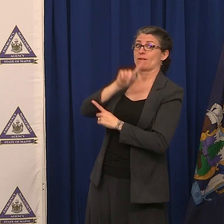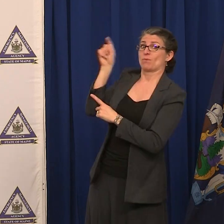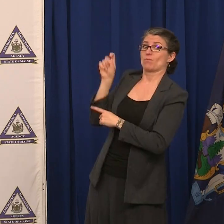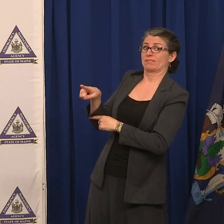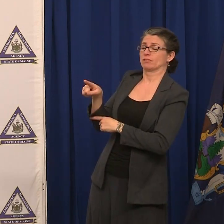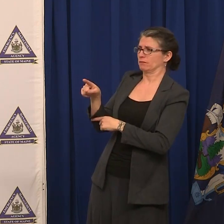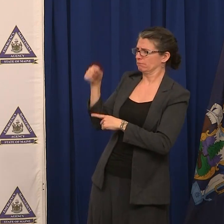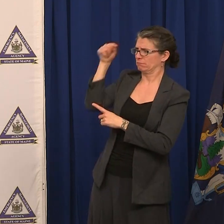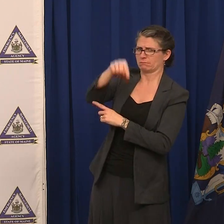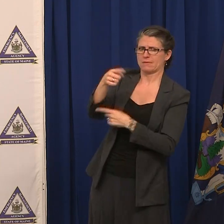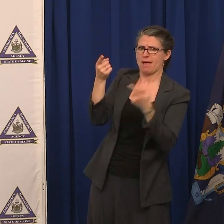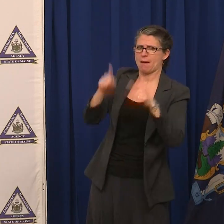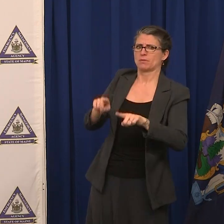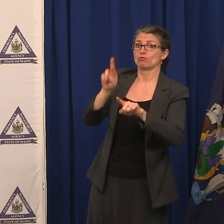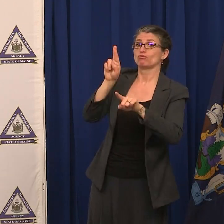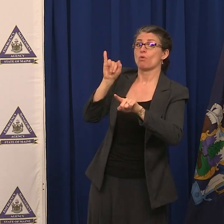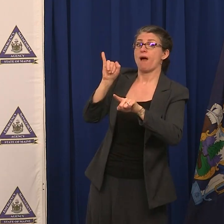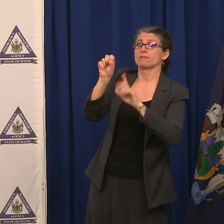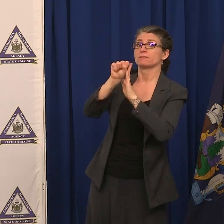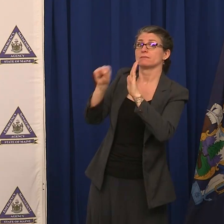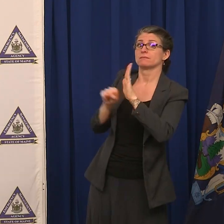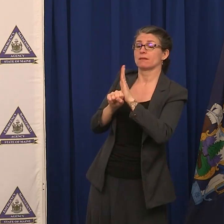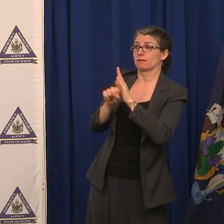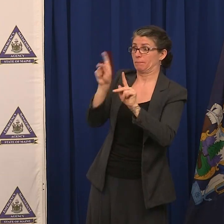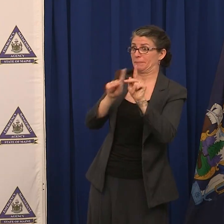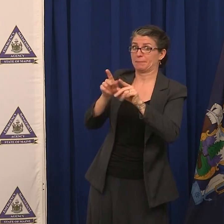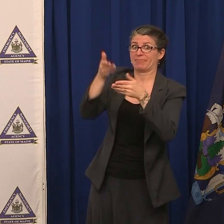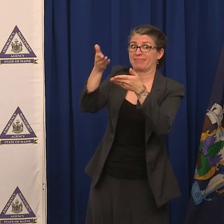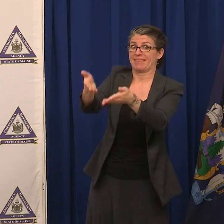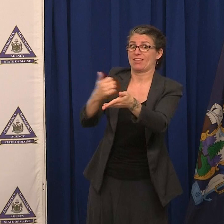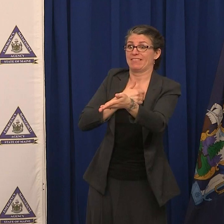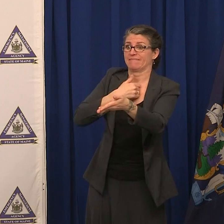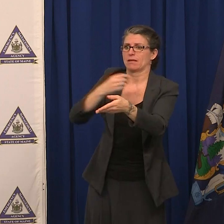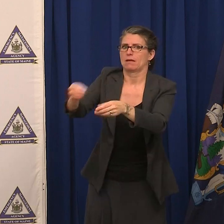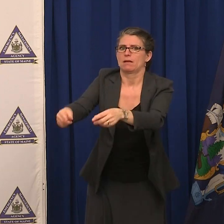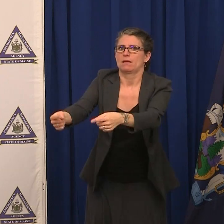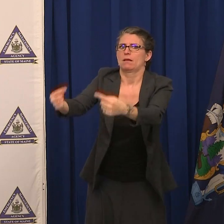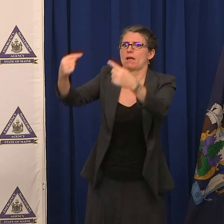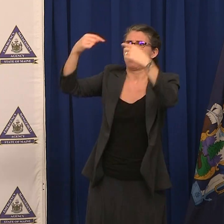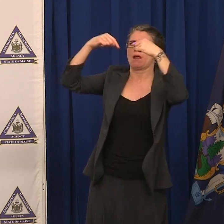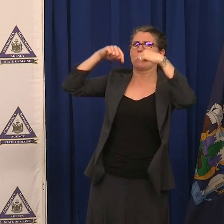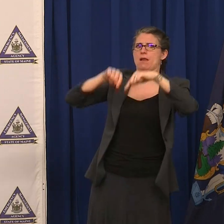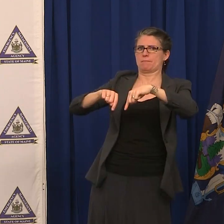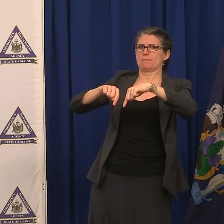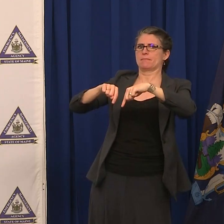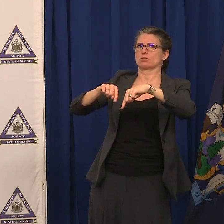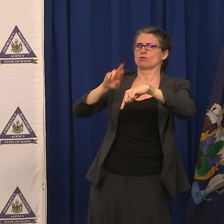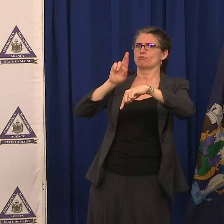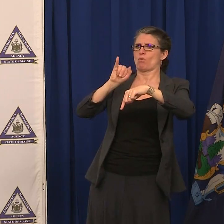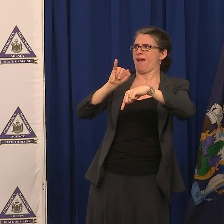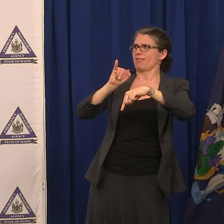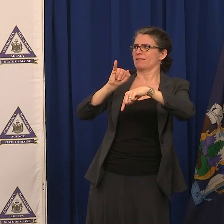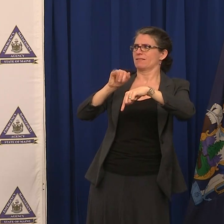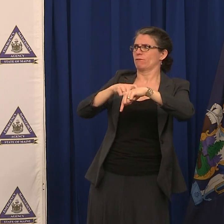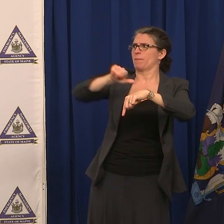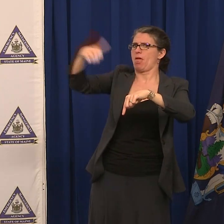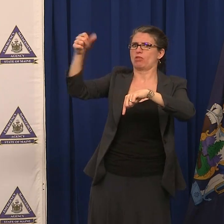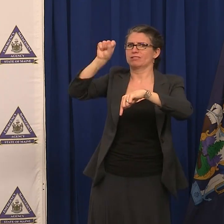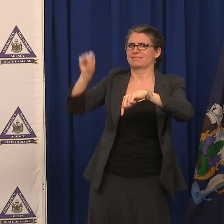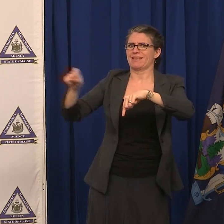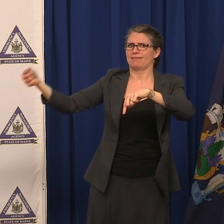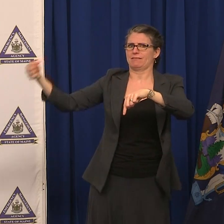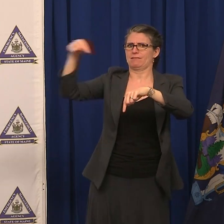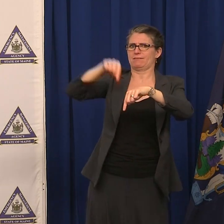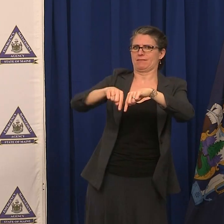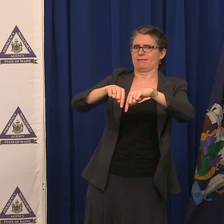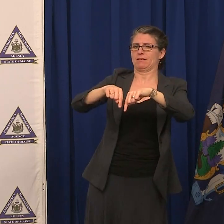people coming into the state allegedly from out of state. We've heard a lot of anecdotal stories about that happening here in